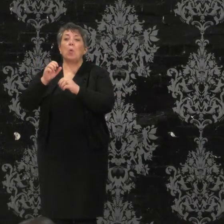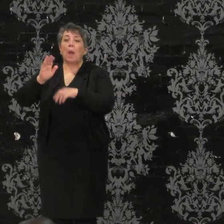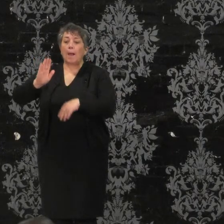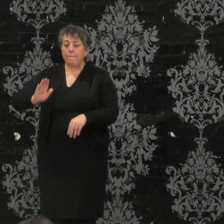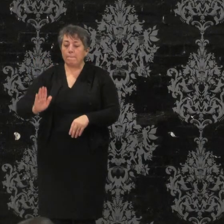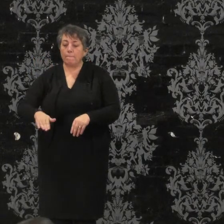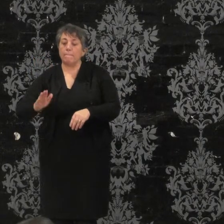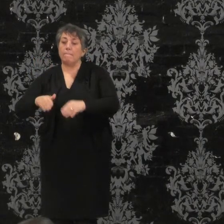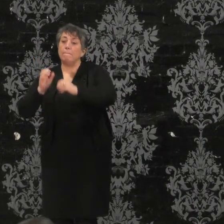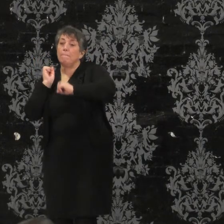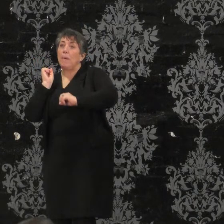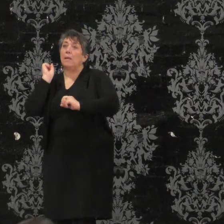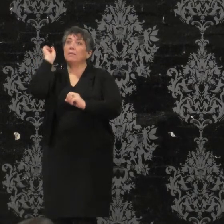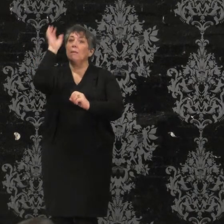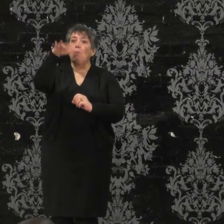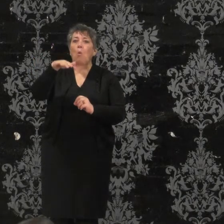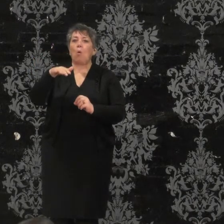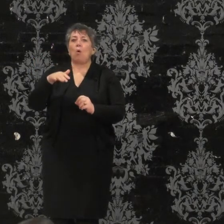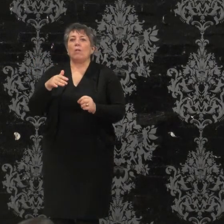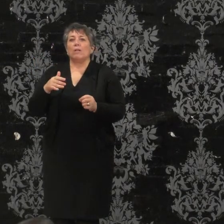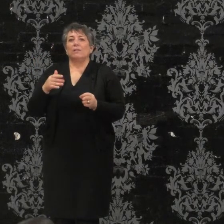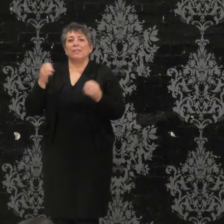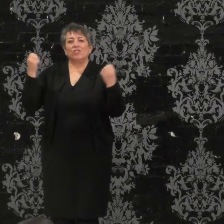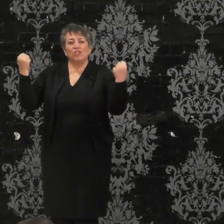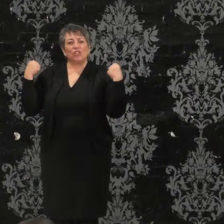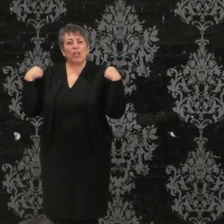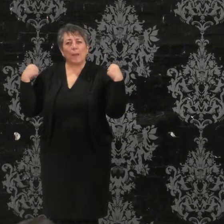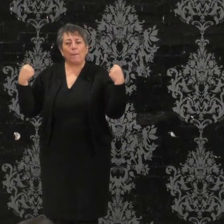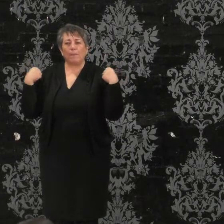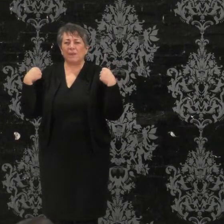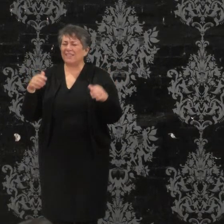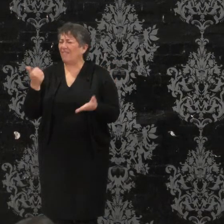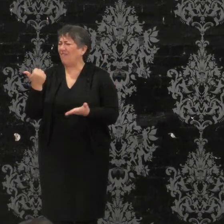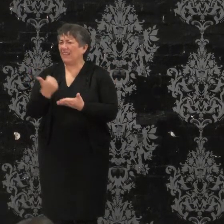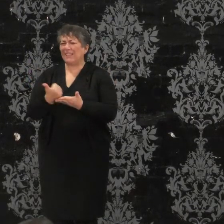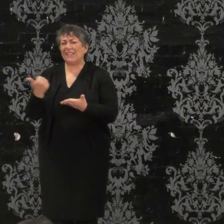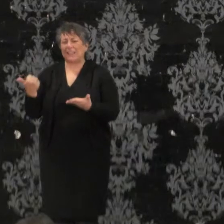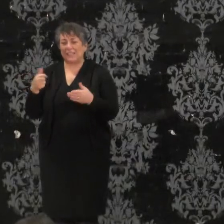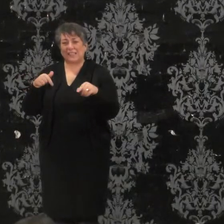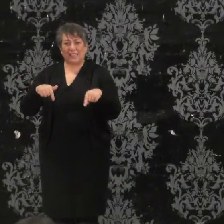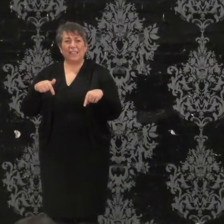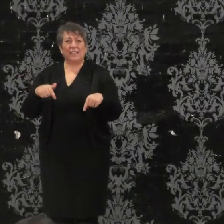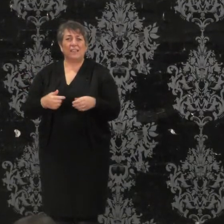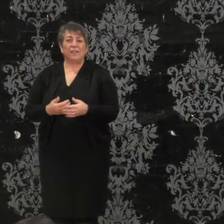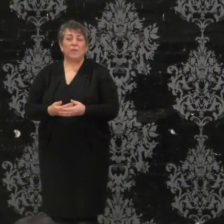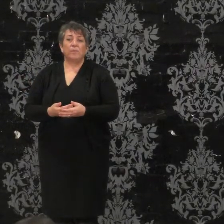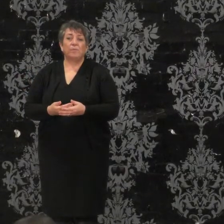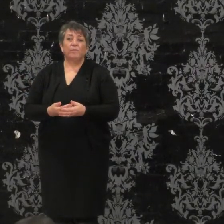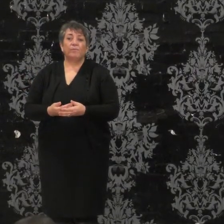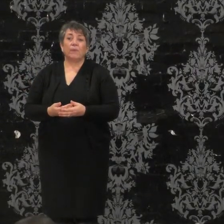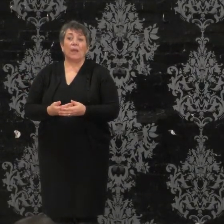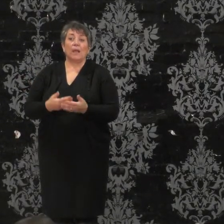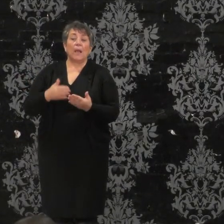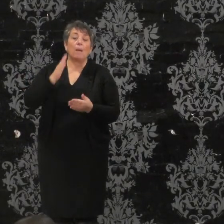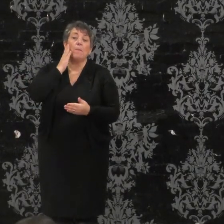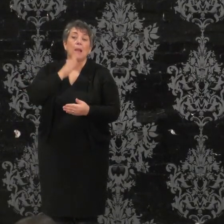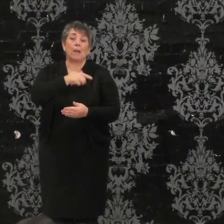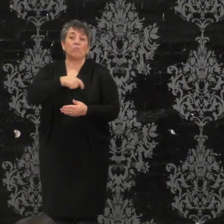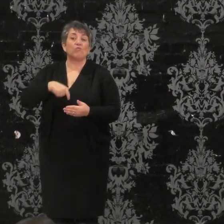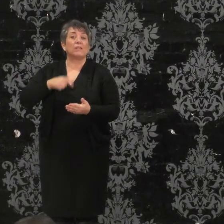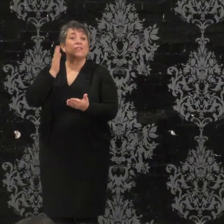strongman gym. And we have a training and education room. So we think we've got fantastic facilities here. So what the Trust does is manage